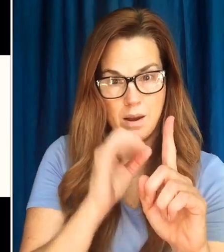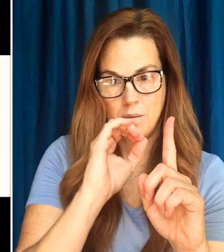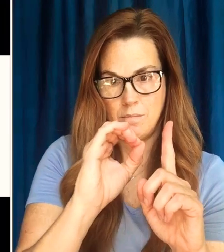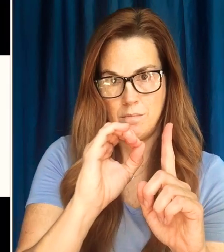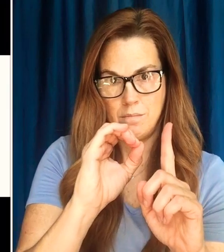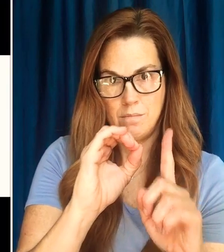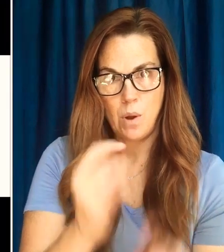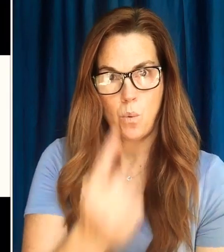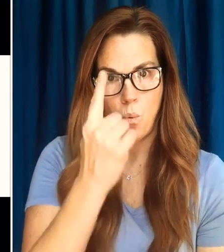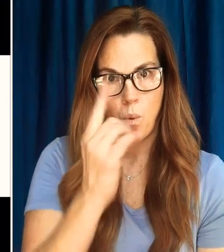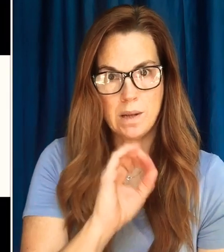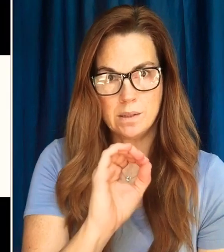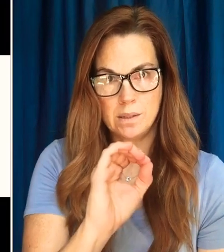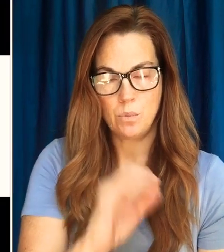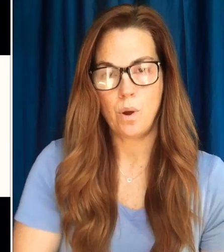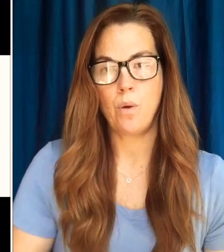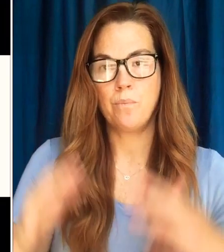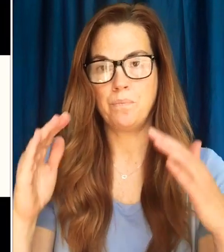the answer was